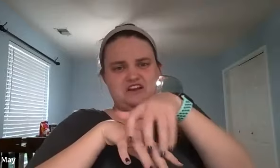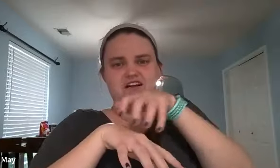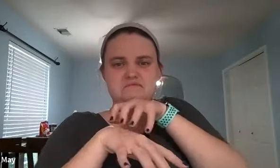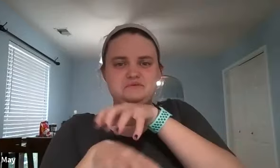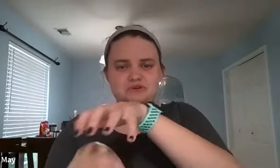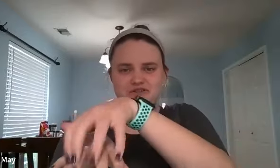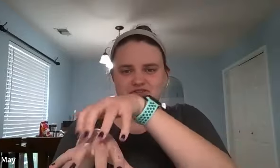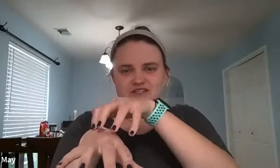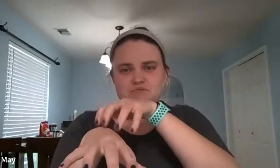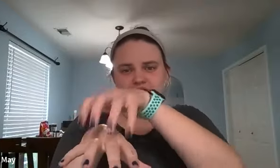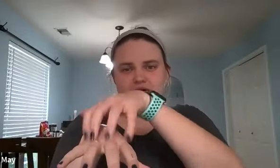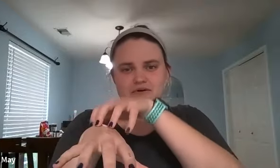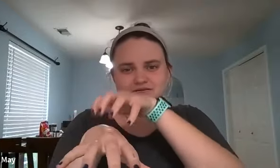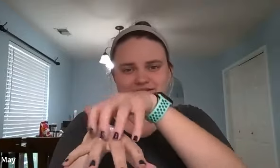not comfortable. Usually it's more outward. So